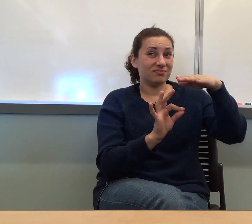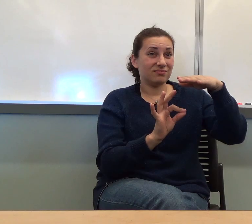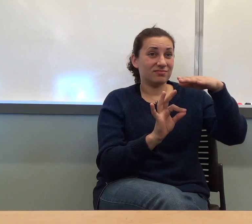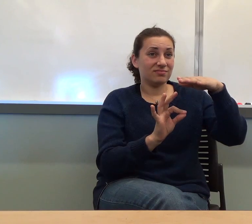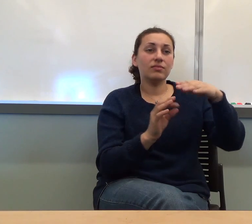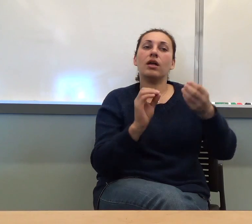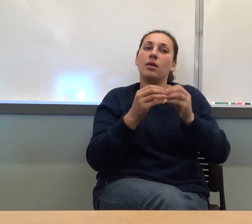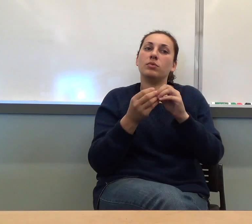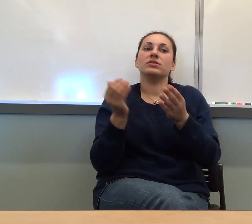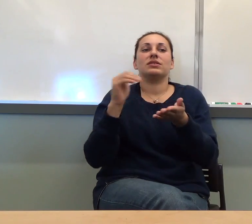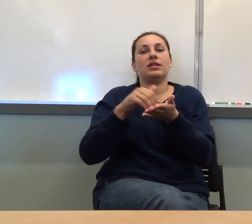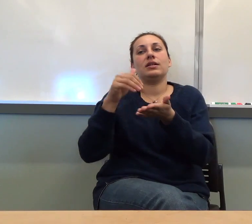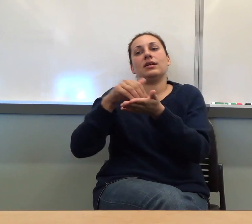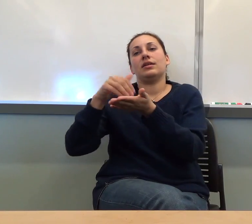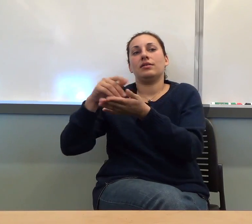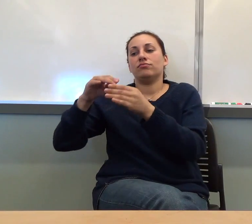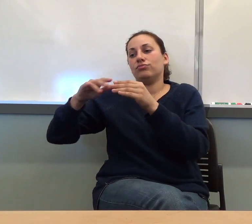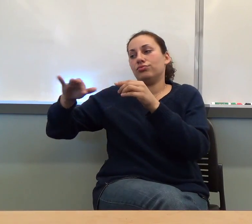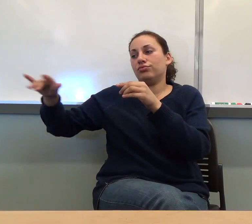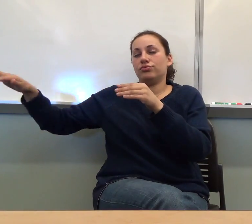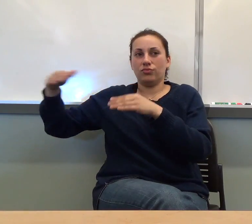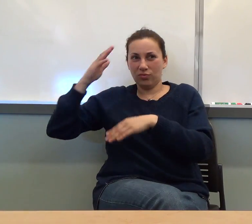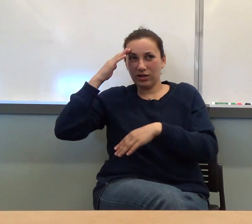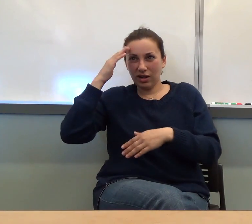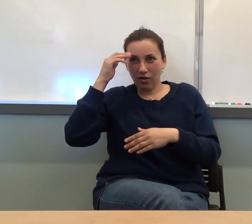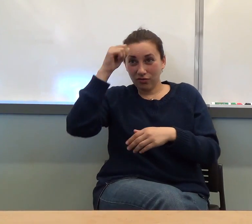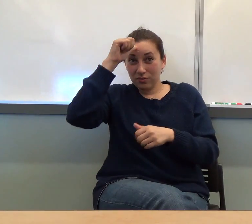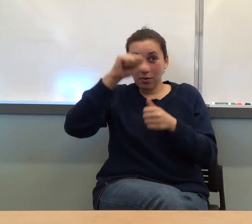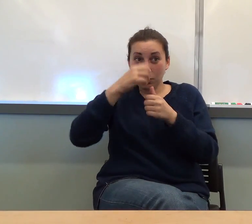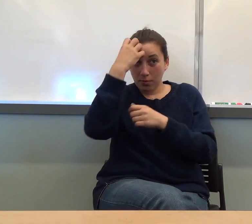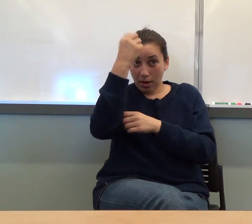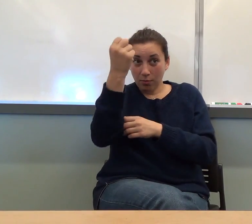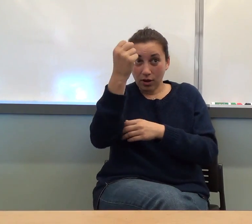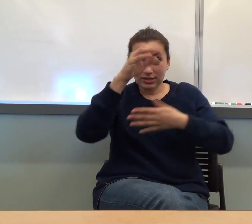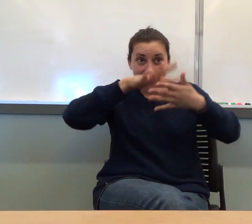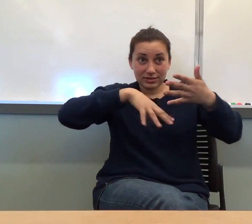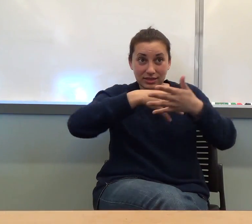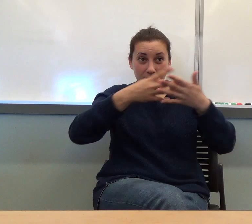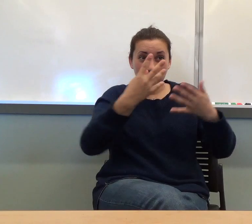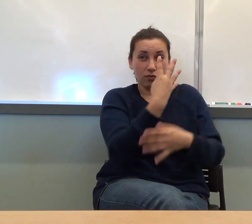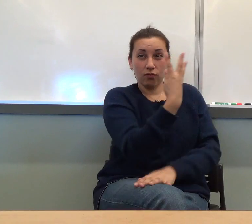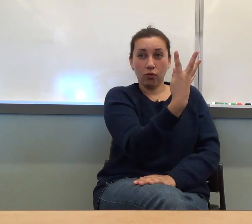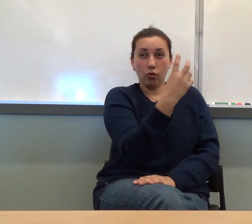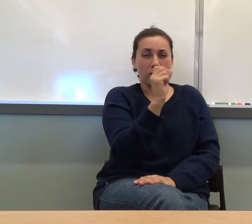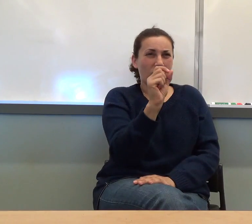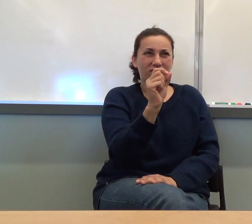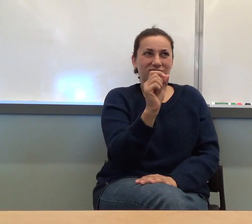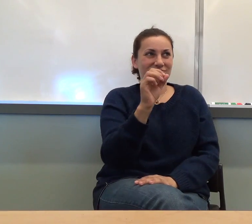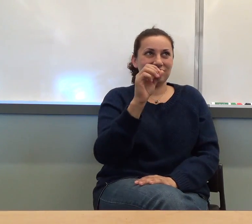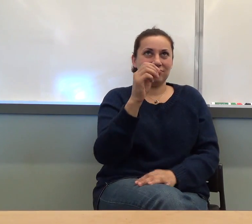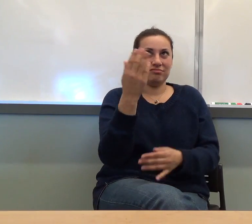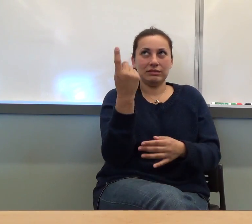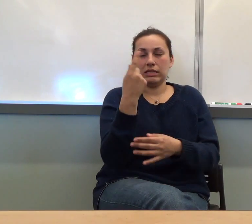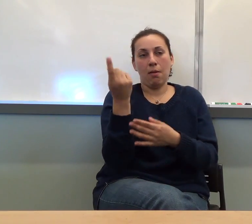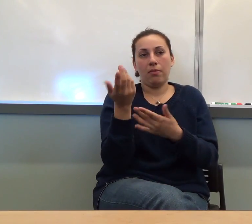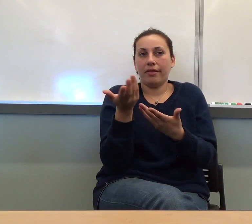repeater. As a matter of fact, we know what the repeater is because we've all memorized that table 4 point something or other, right? That's going to be